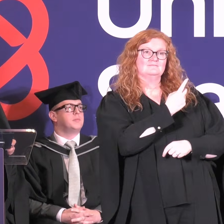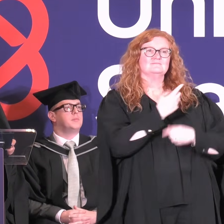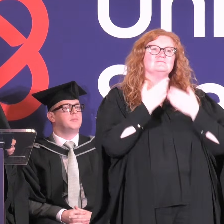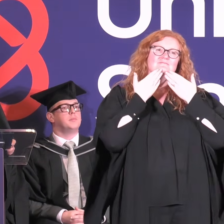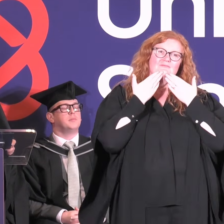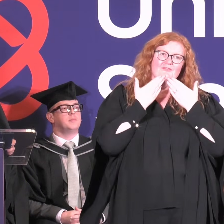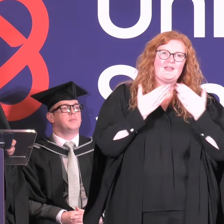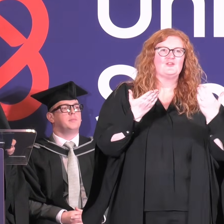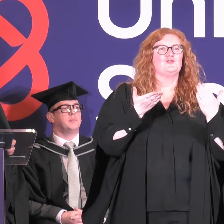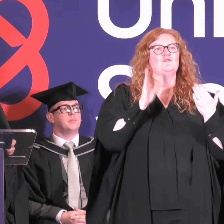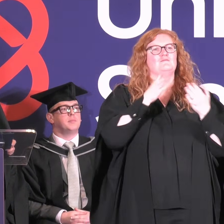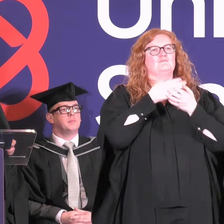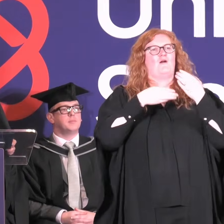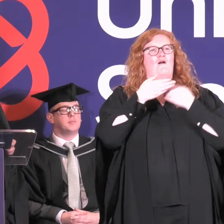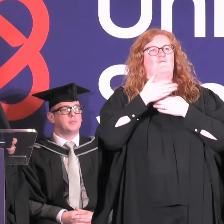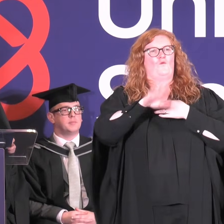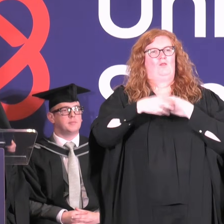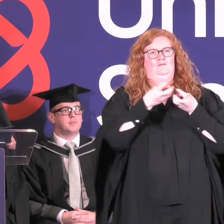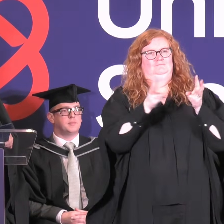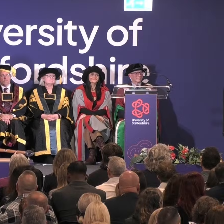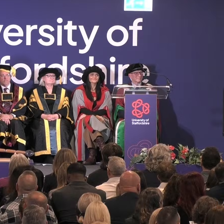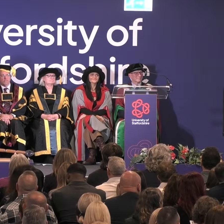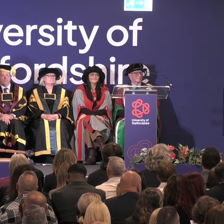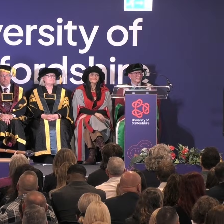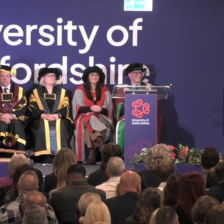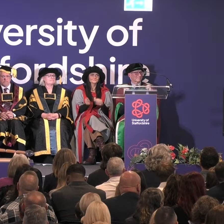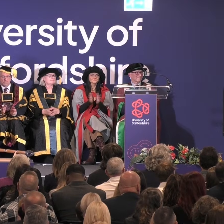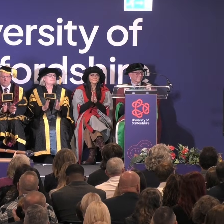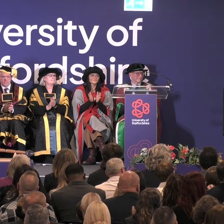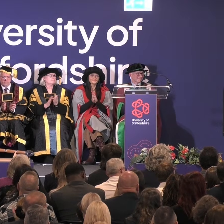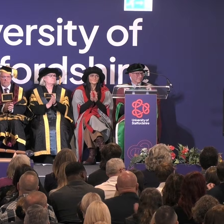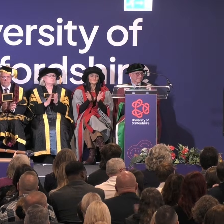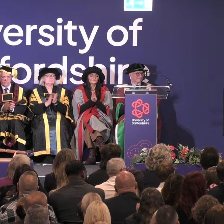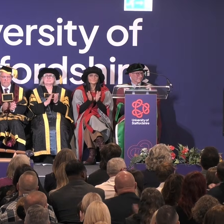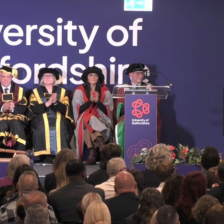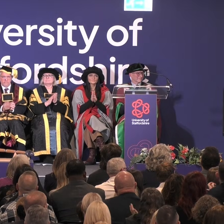on behalf of the graduating cohort.